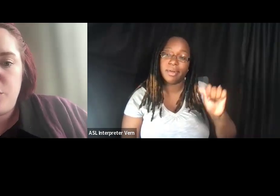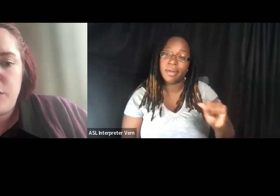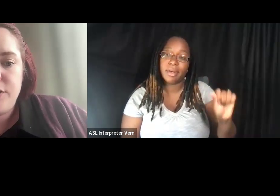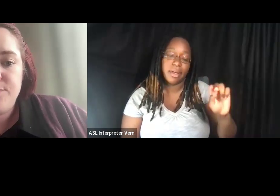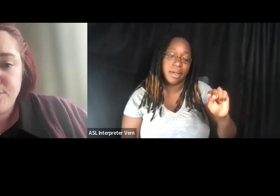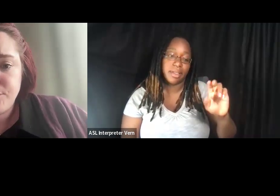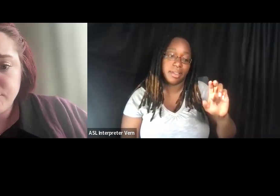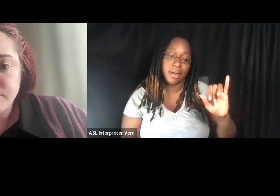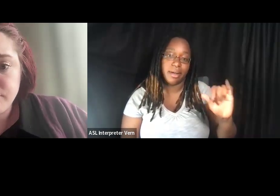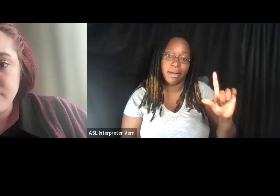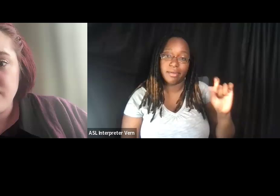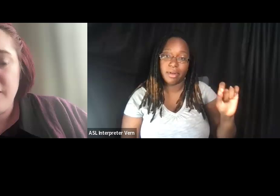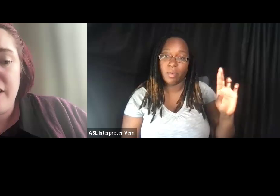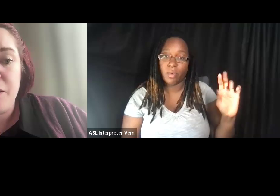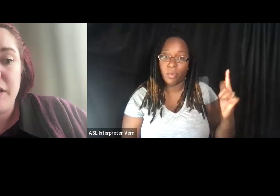mary-kate@ncil.org.